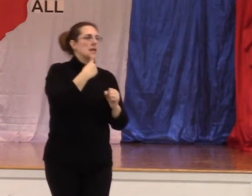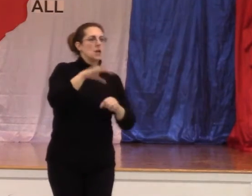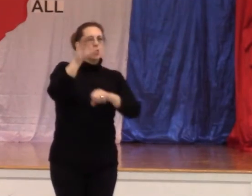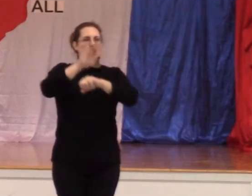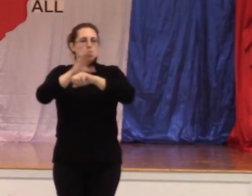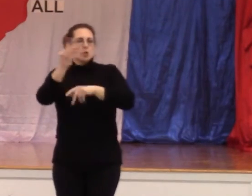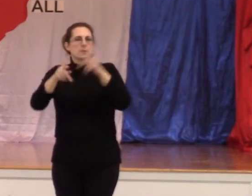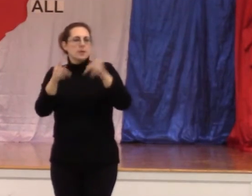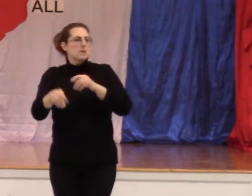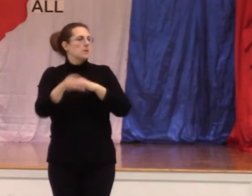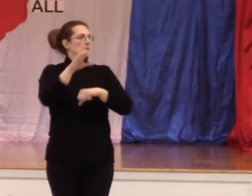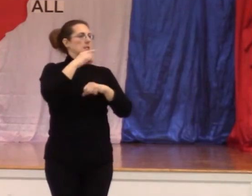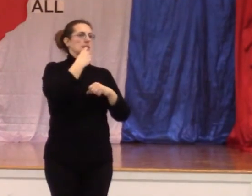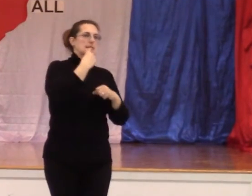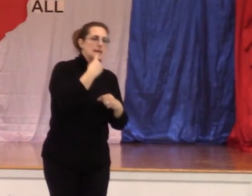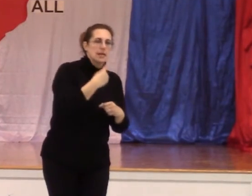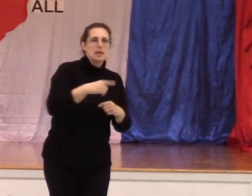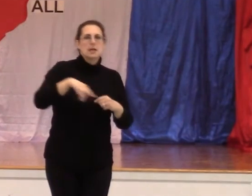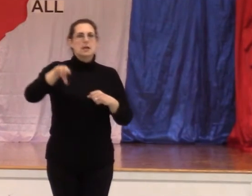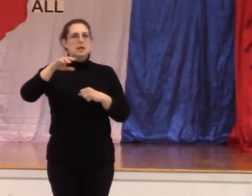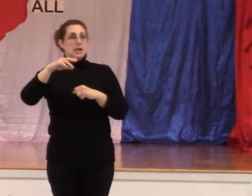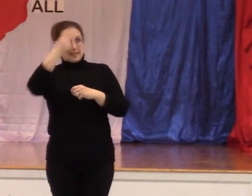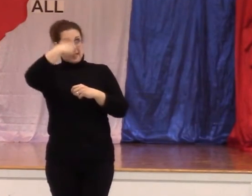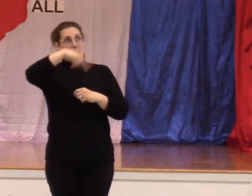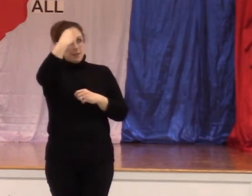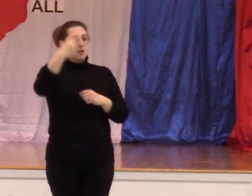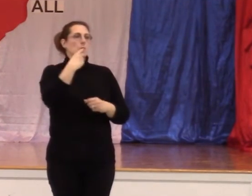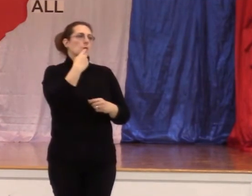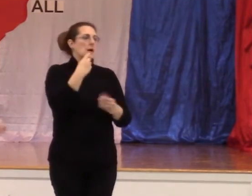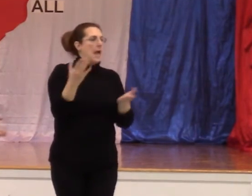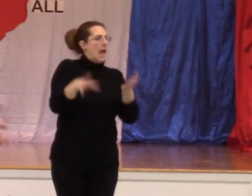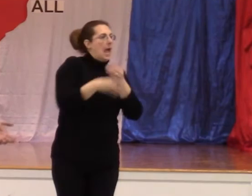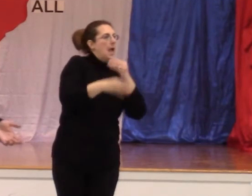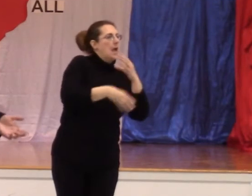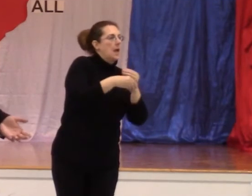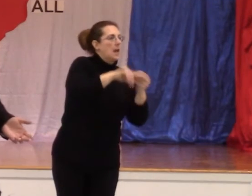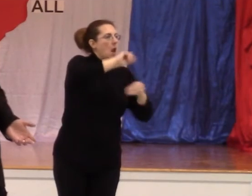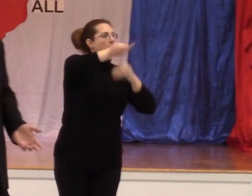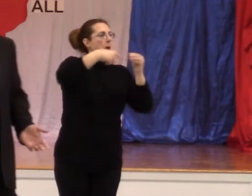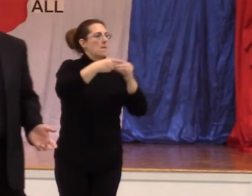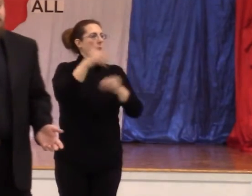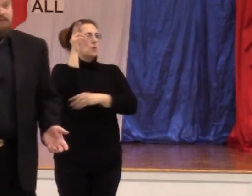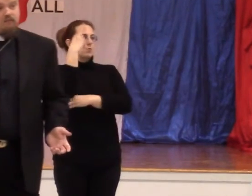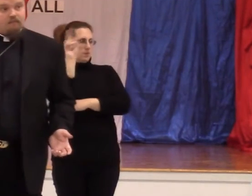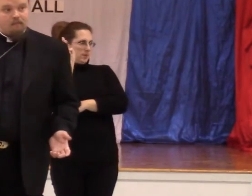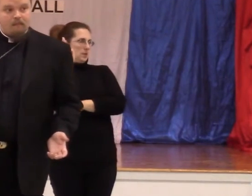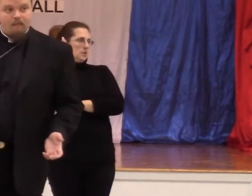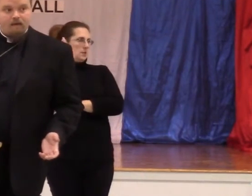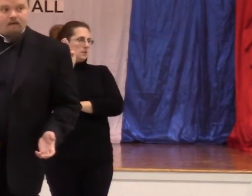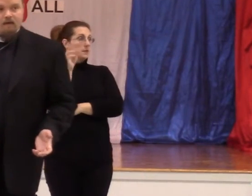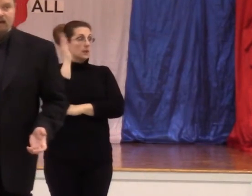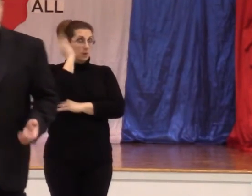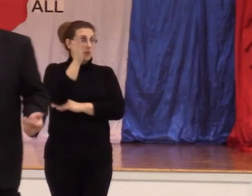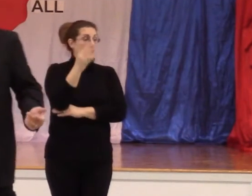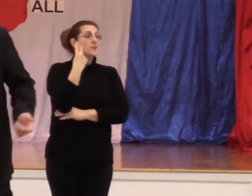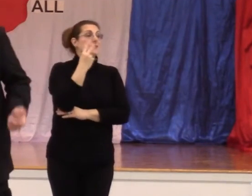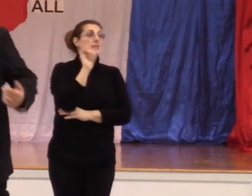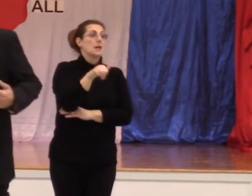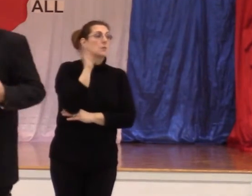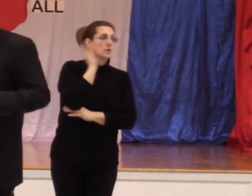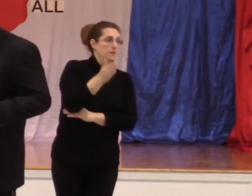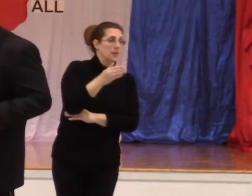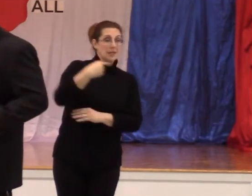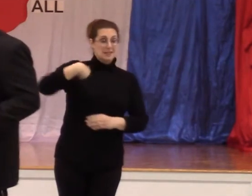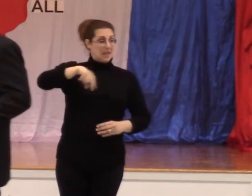chime in. Non-Lutherans are going to chime in. Hey, even the Catholics are going to chime in about the Reformation. And so it's